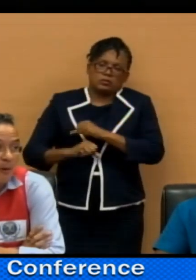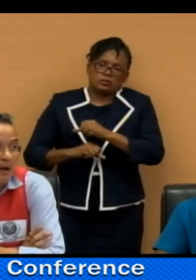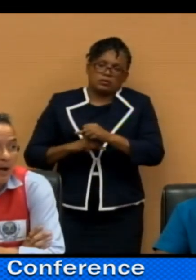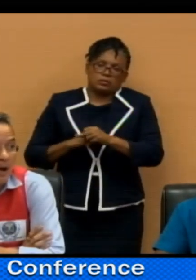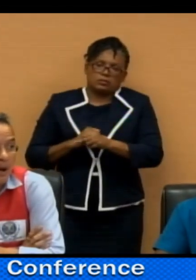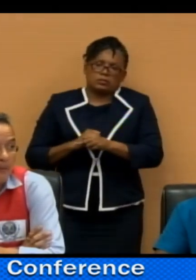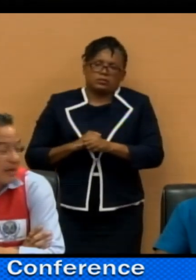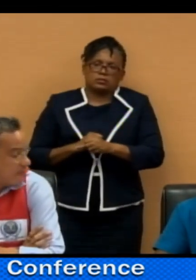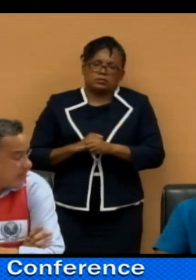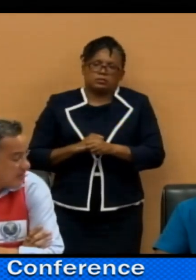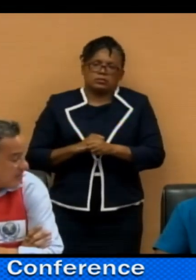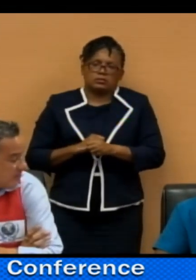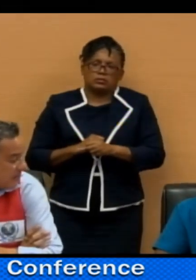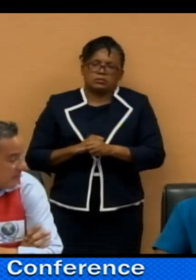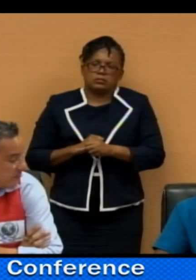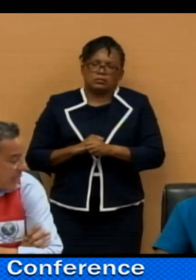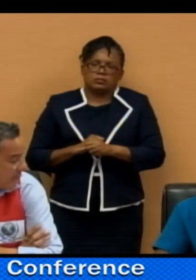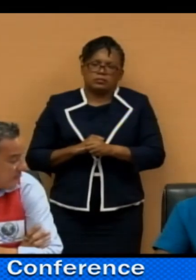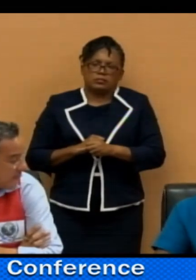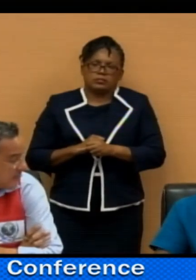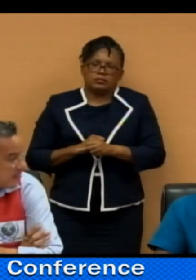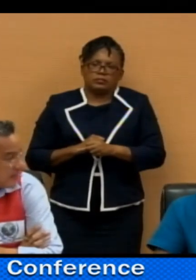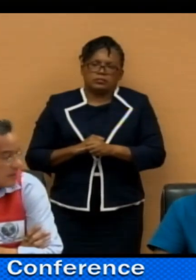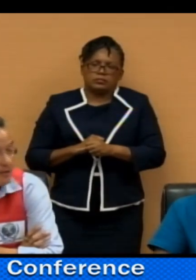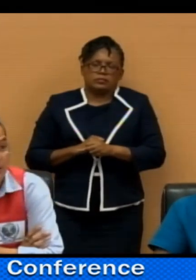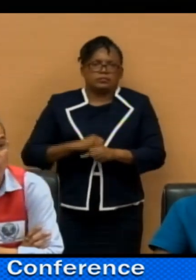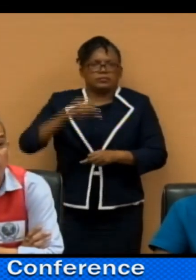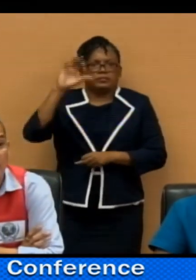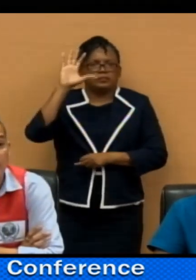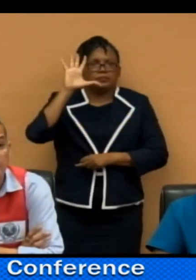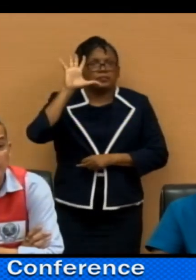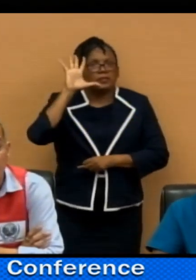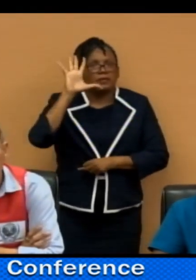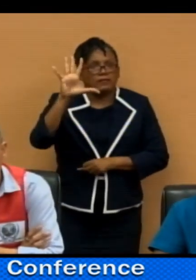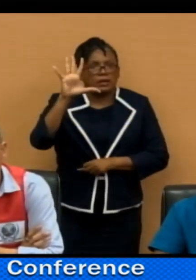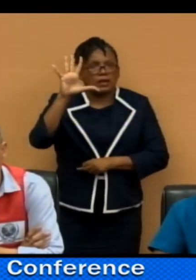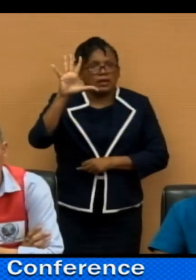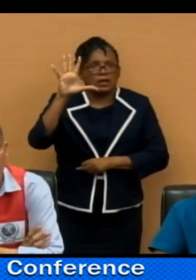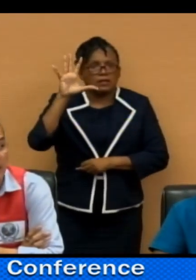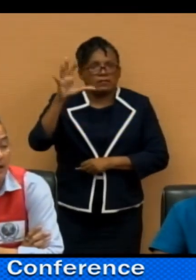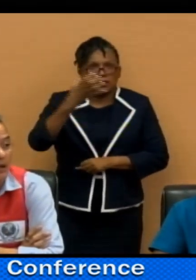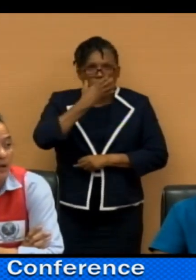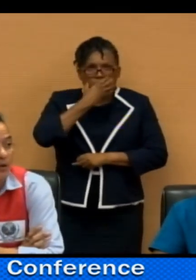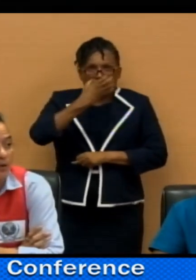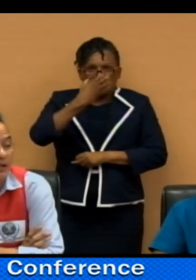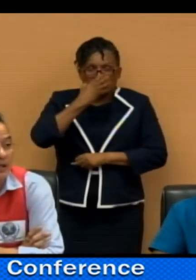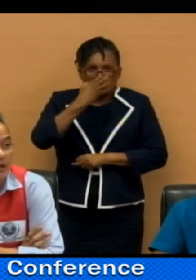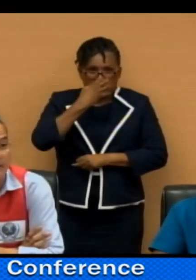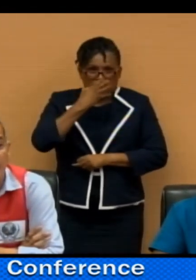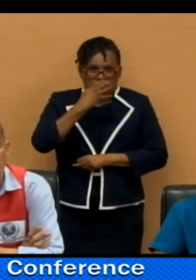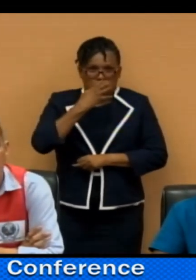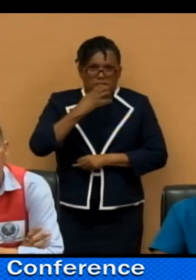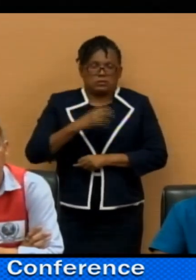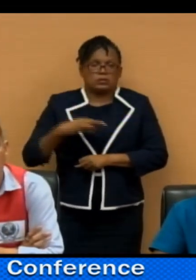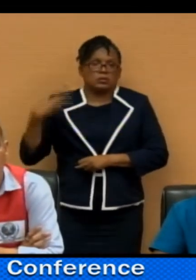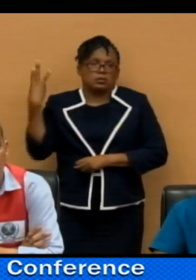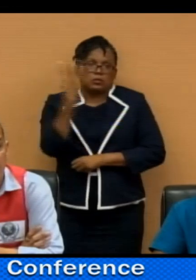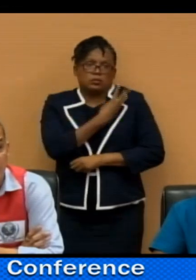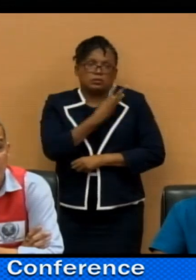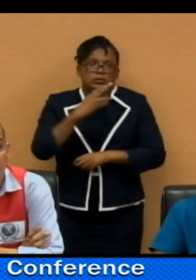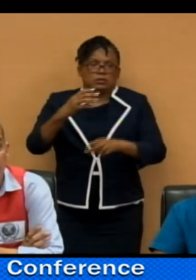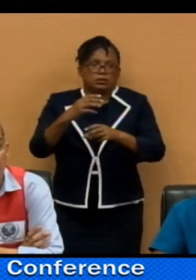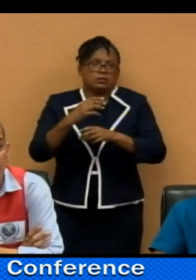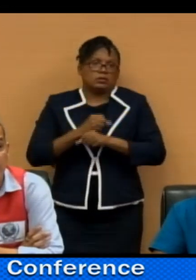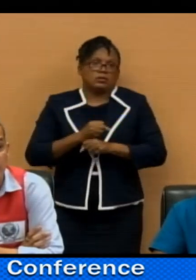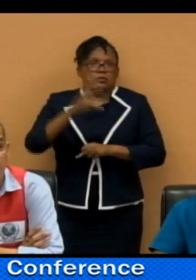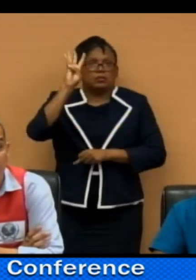4 and a best of 5 ventilators total. We received 4